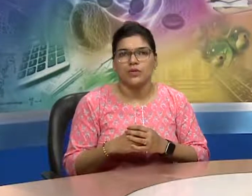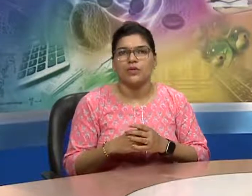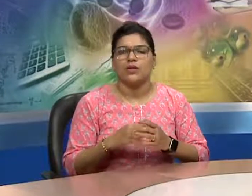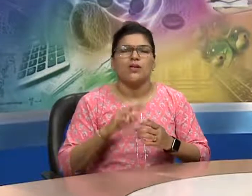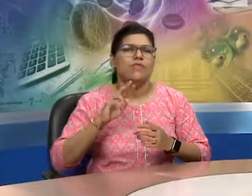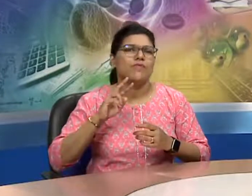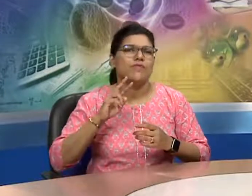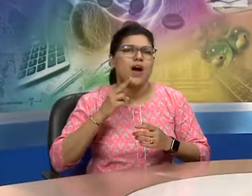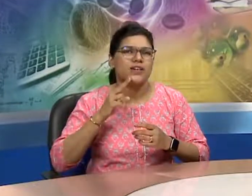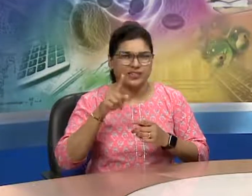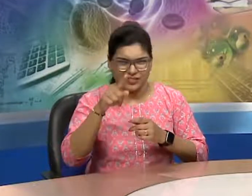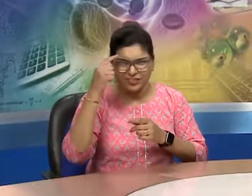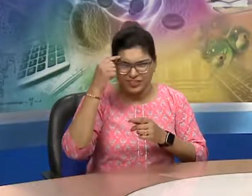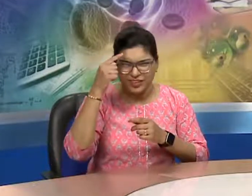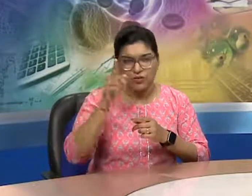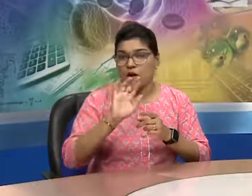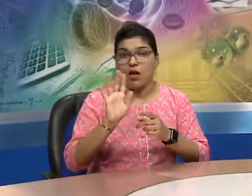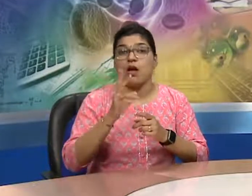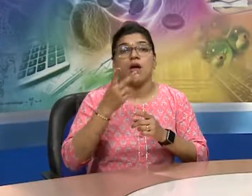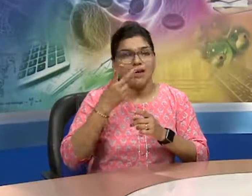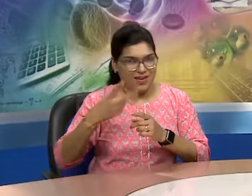This word is vegetation.